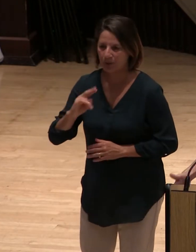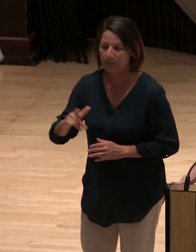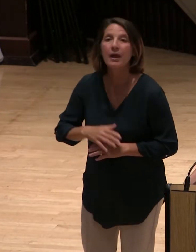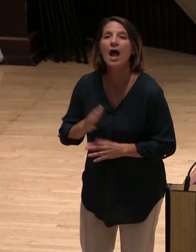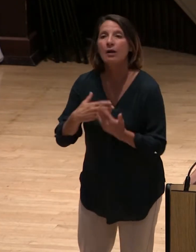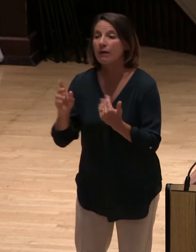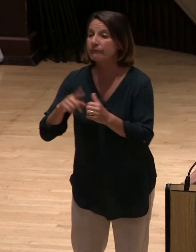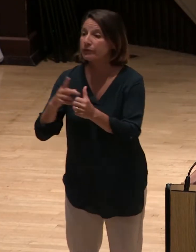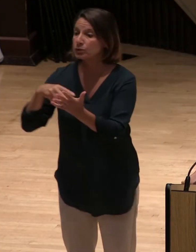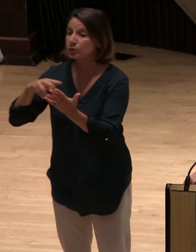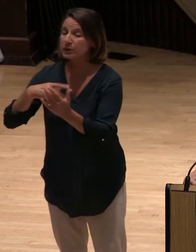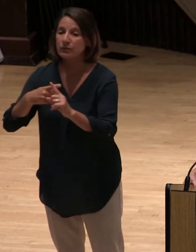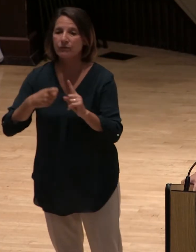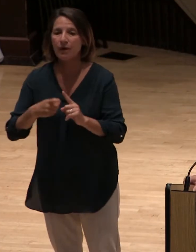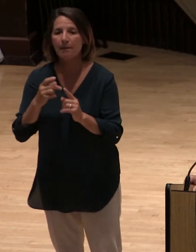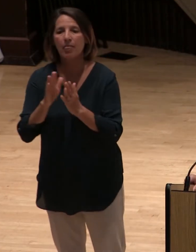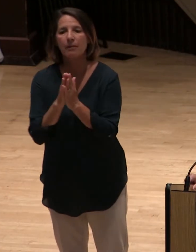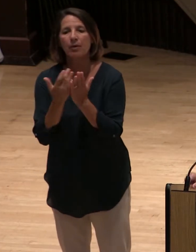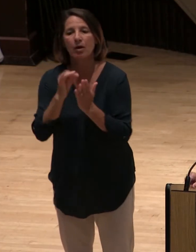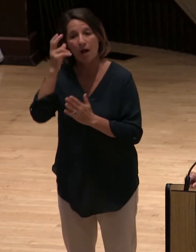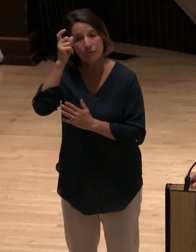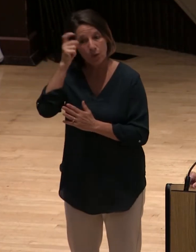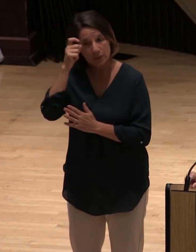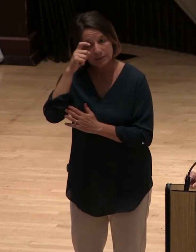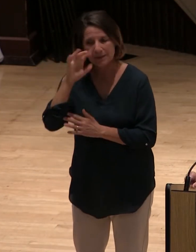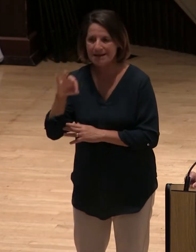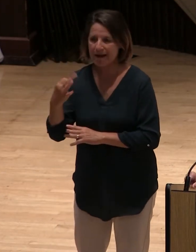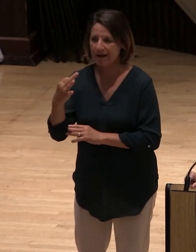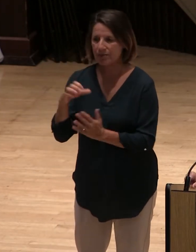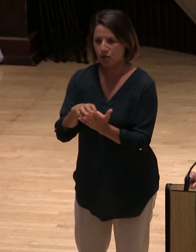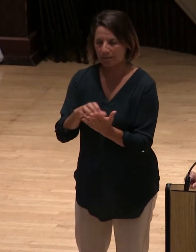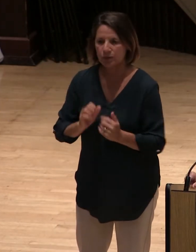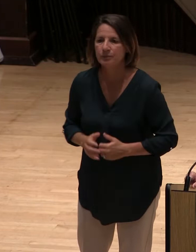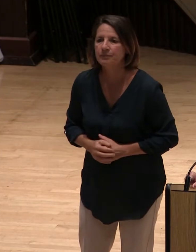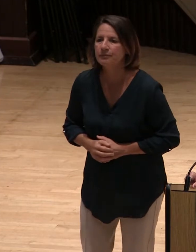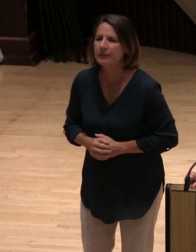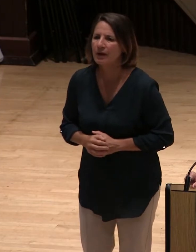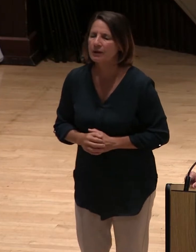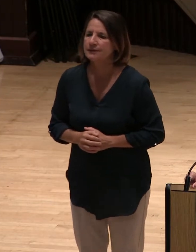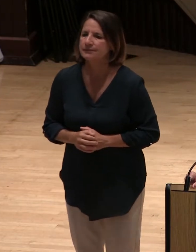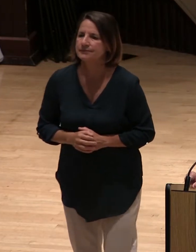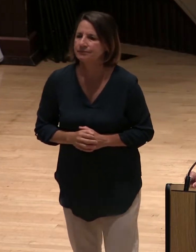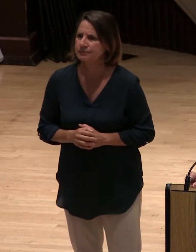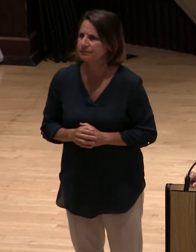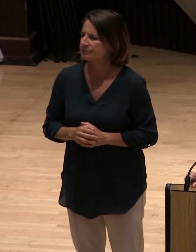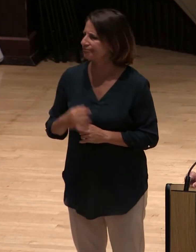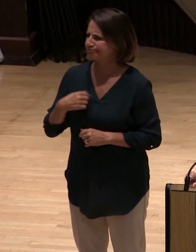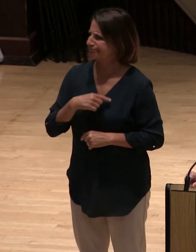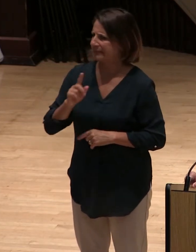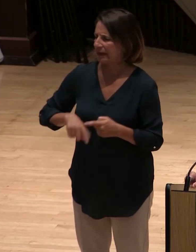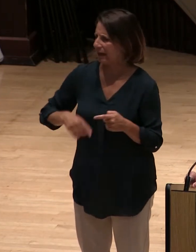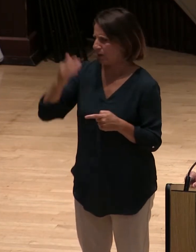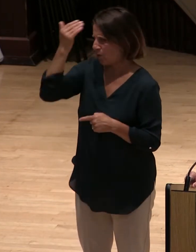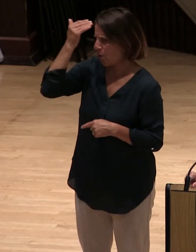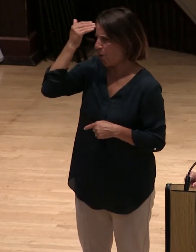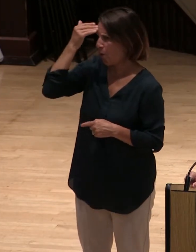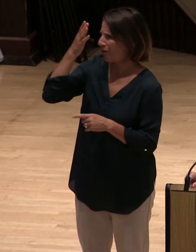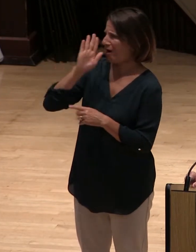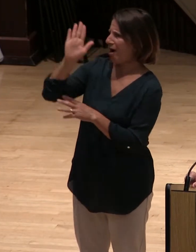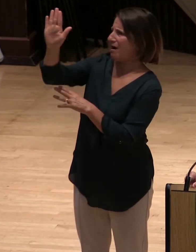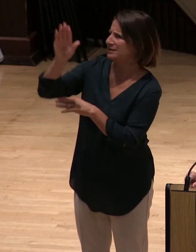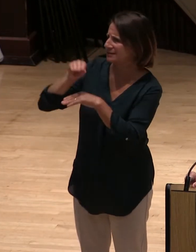reading is from the Book of Wisdom, the 9th chapter. Who can know God's counsel, or who